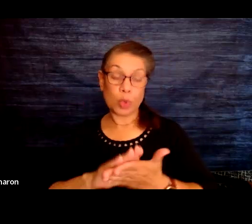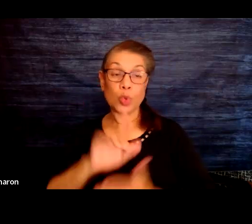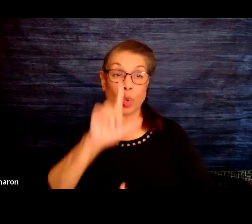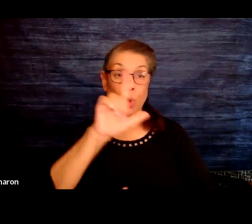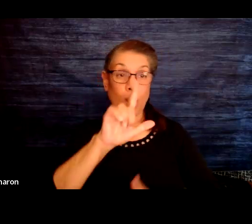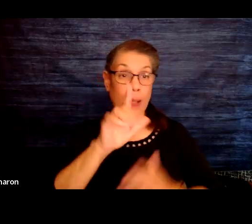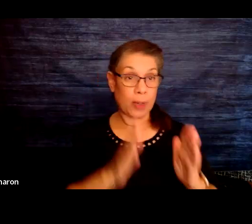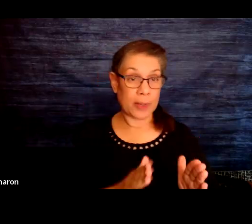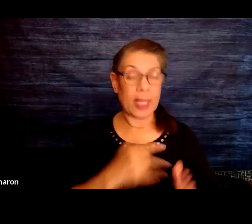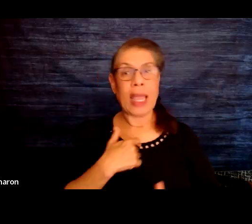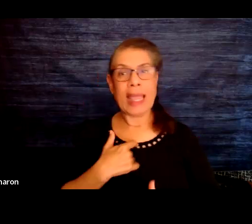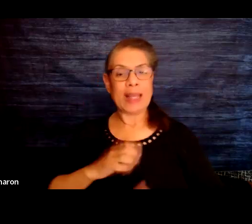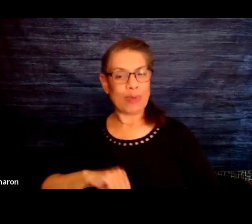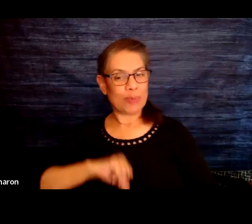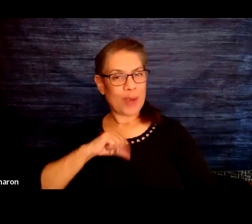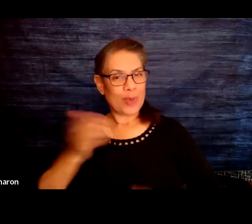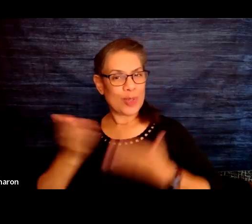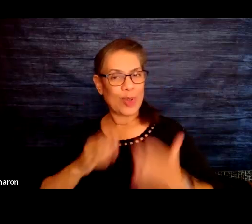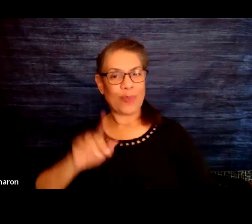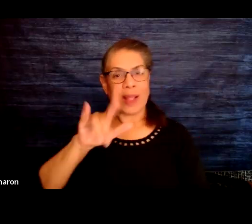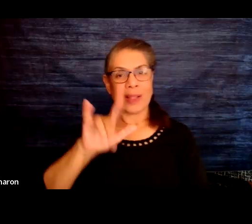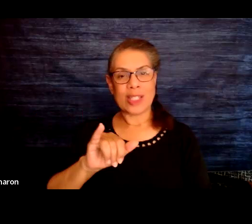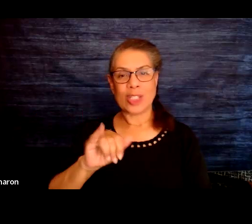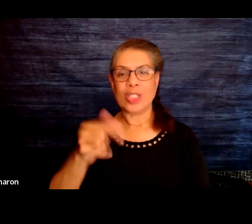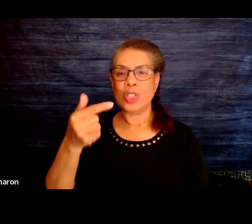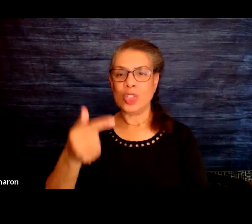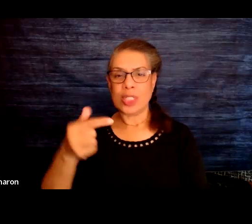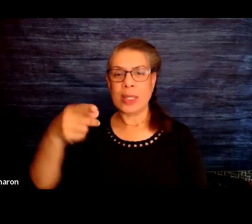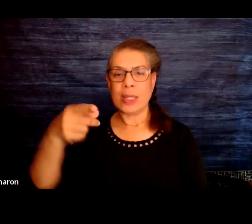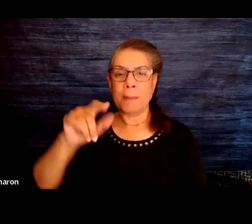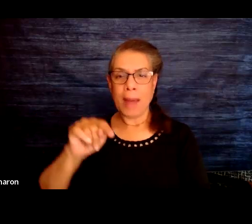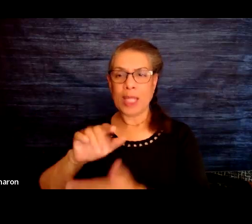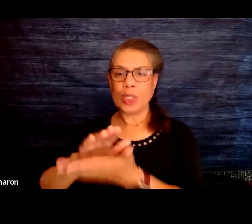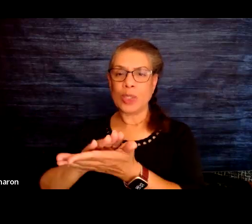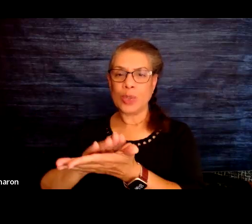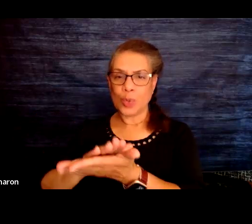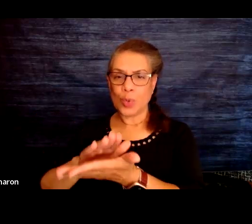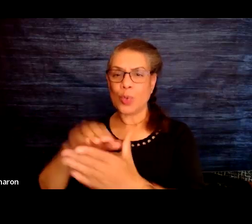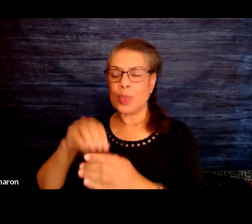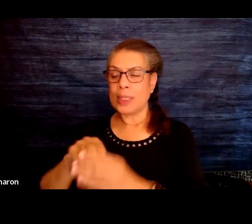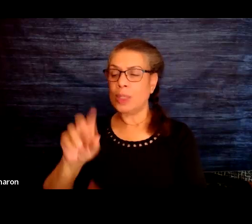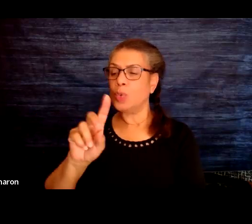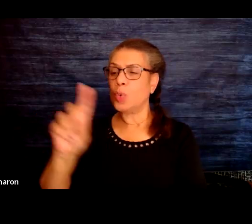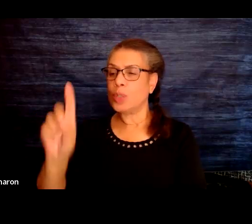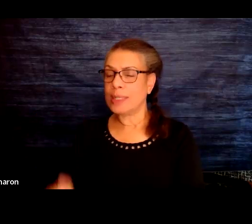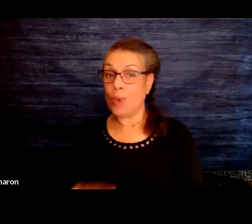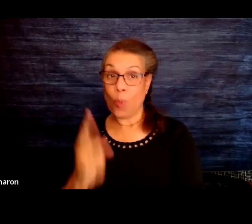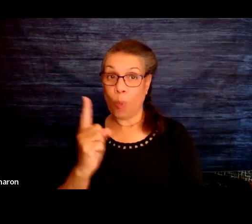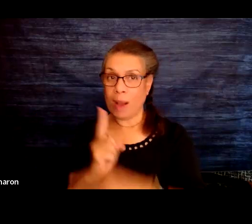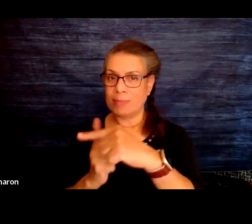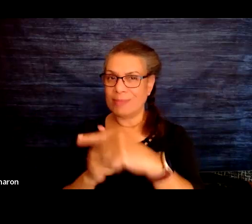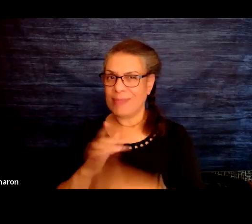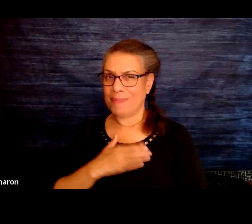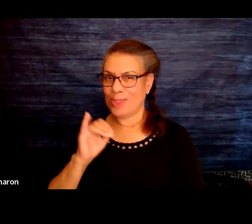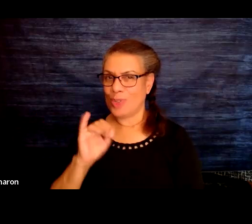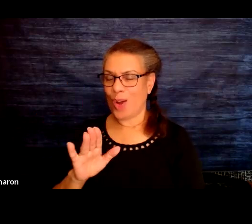and I proudly serve the community at the Lilla G. Frederick Pilot Middle School in Dorchester. One of the perks of the job is that